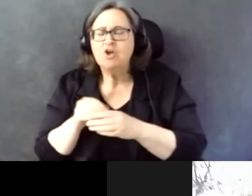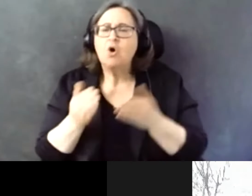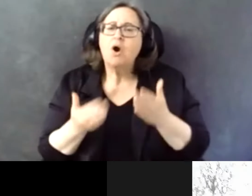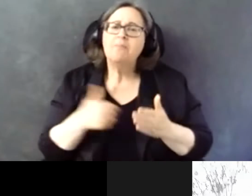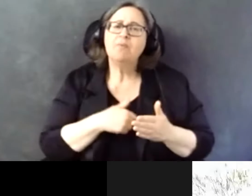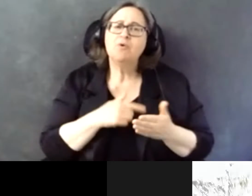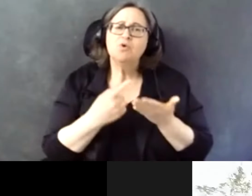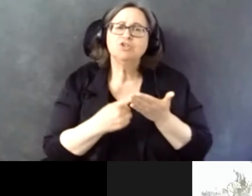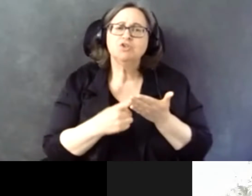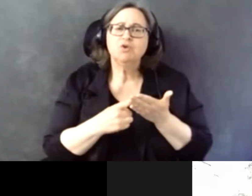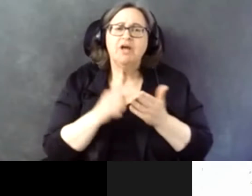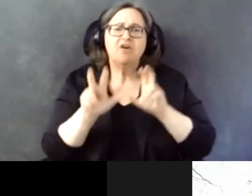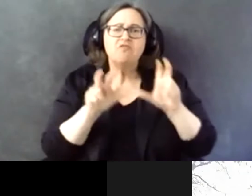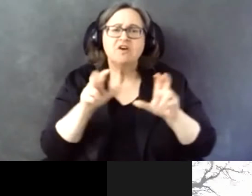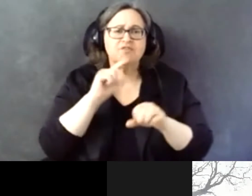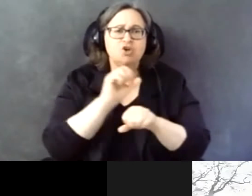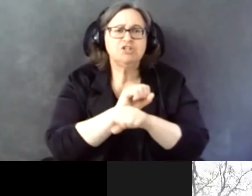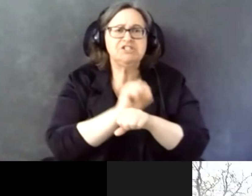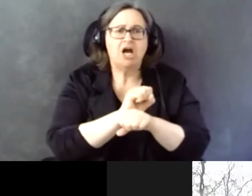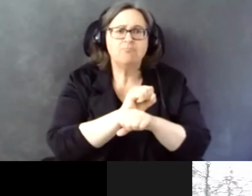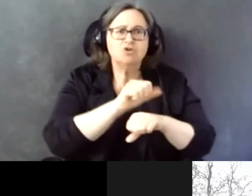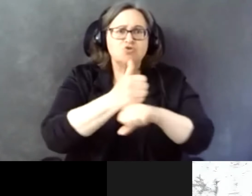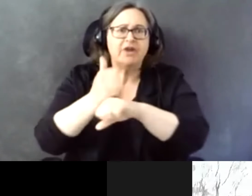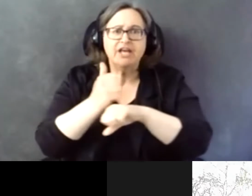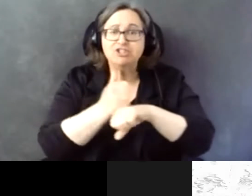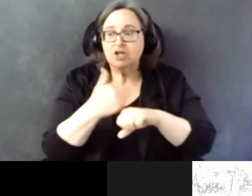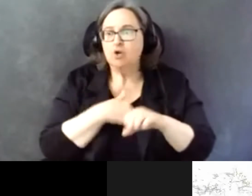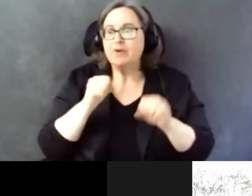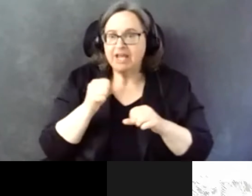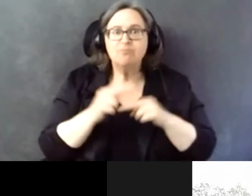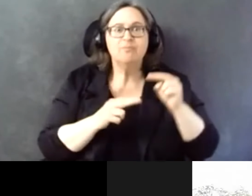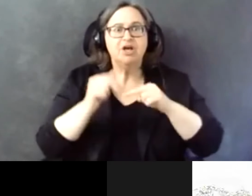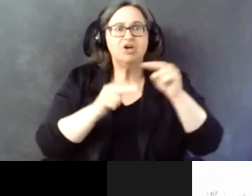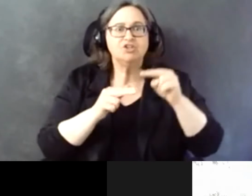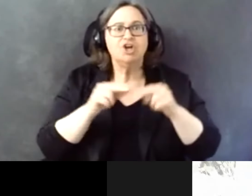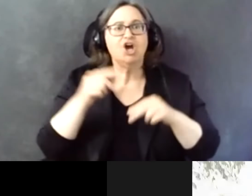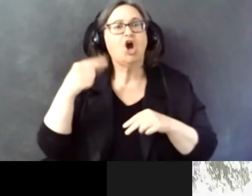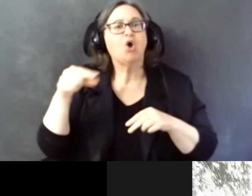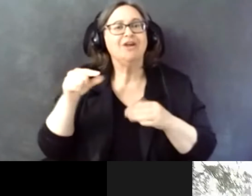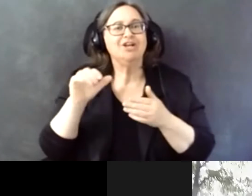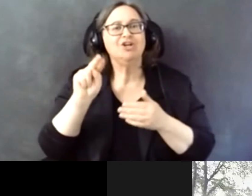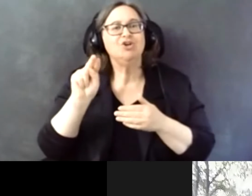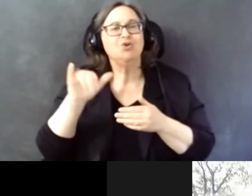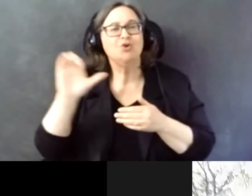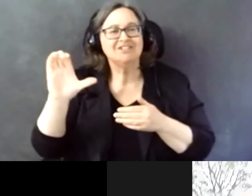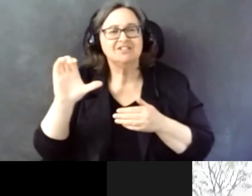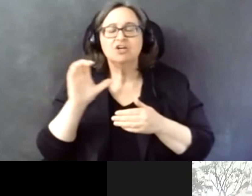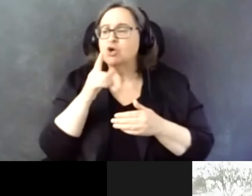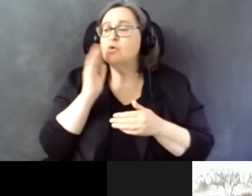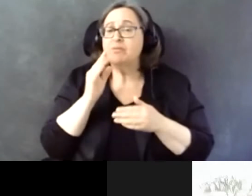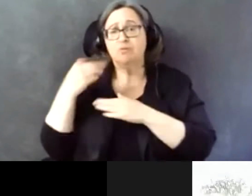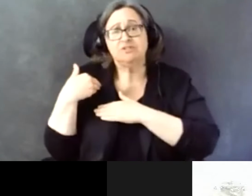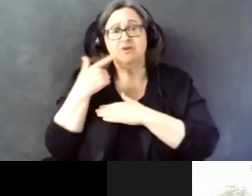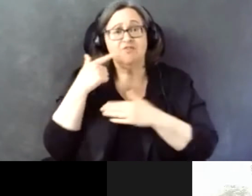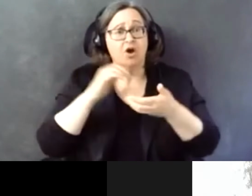about the um investment in job creation so that we can actually build a green new york city and who it is that's going to be responsible